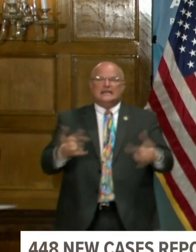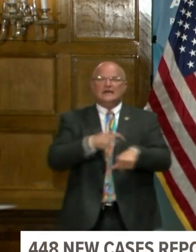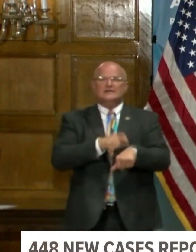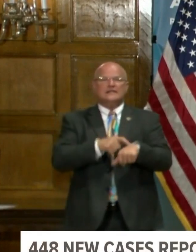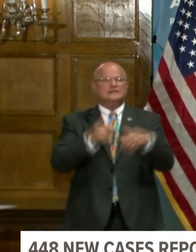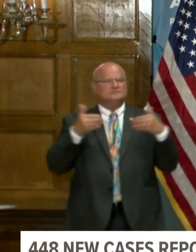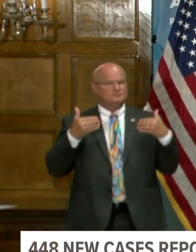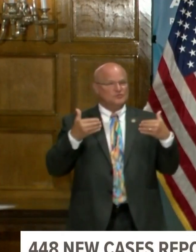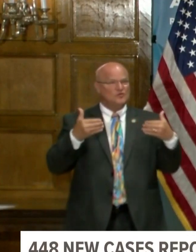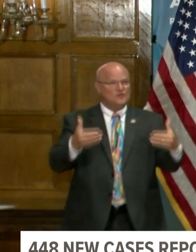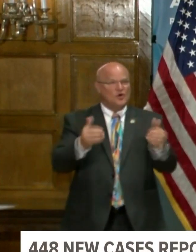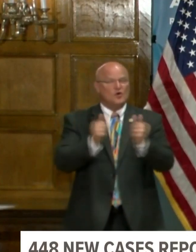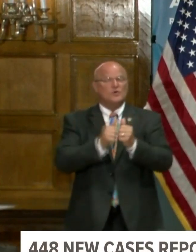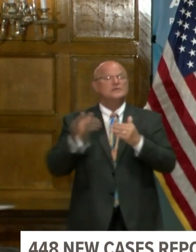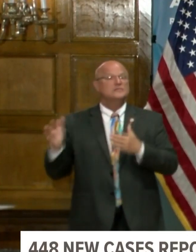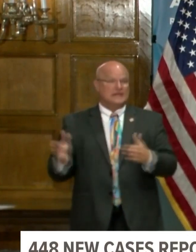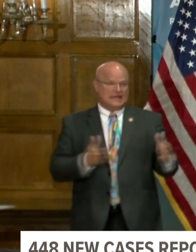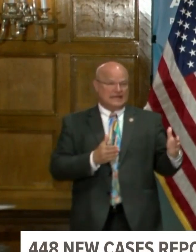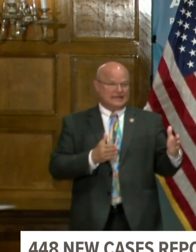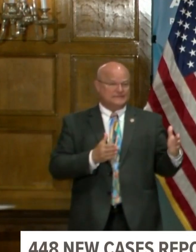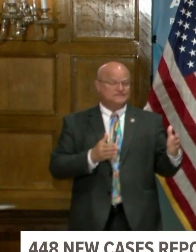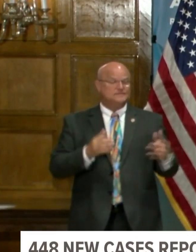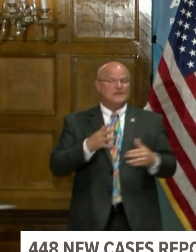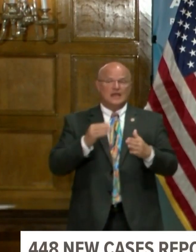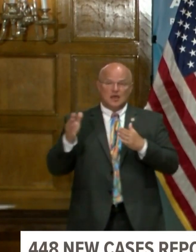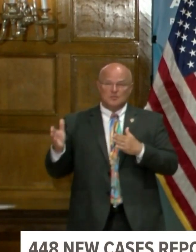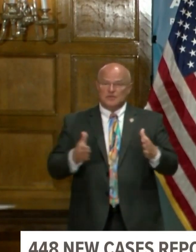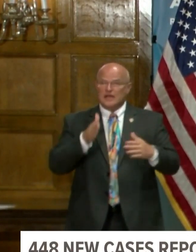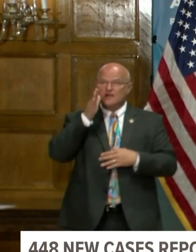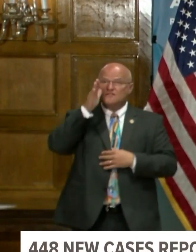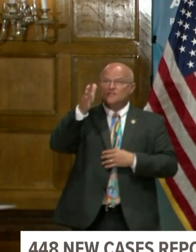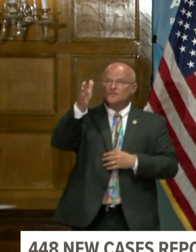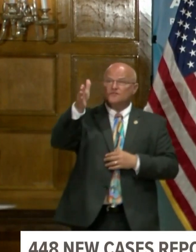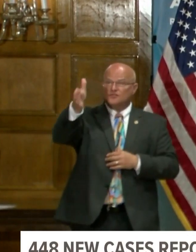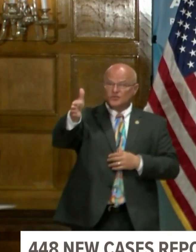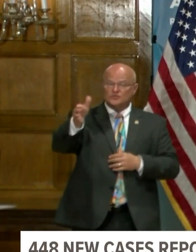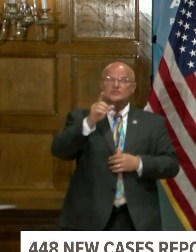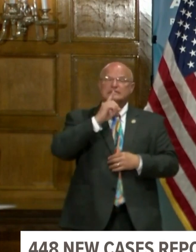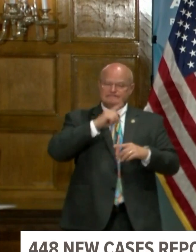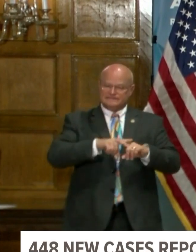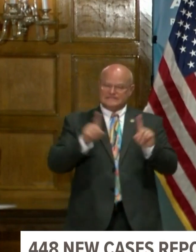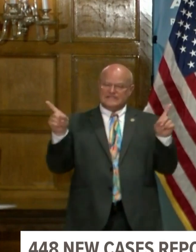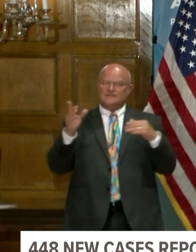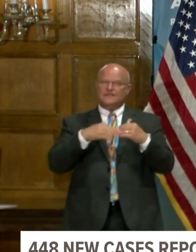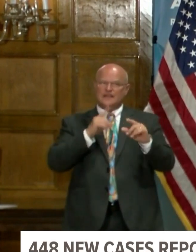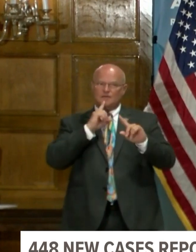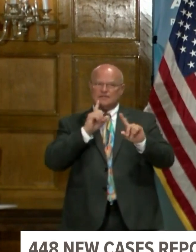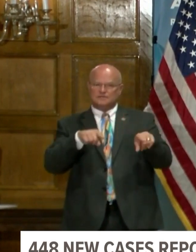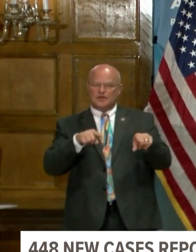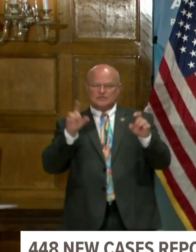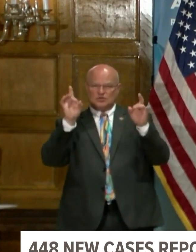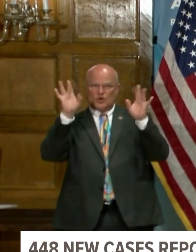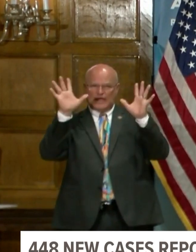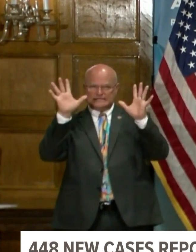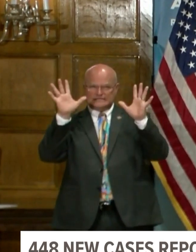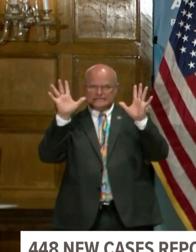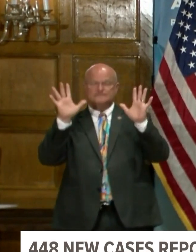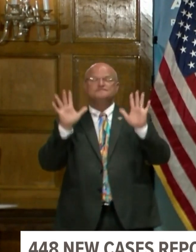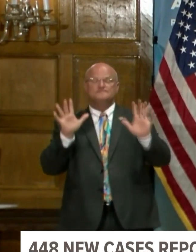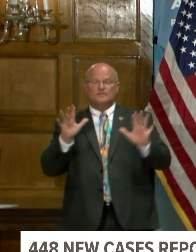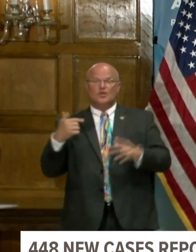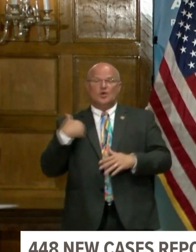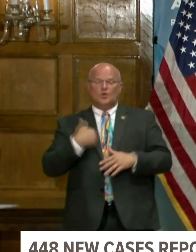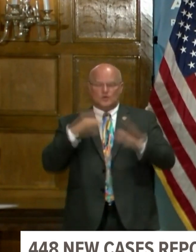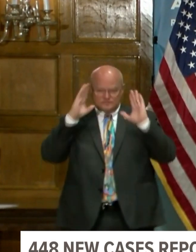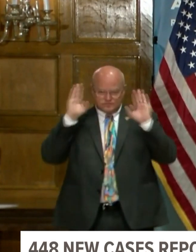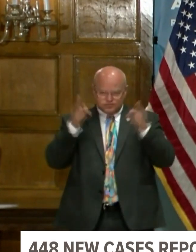move forward with planning. And planning for the future is different than responding to a crisis. We